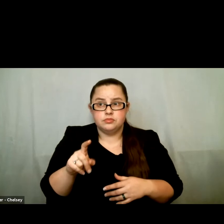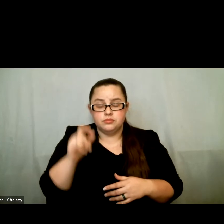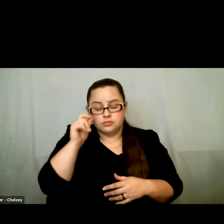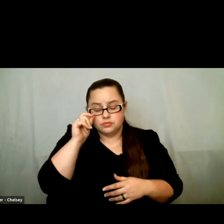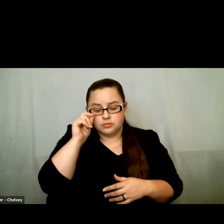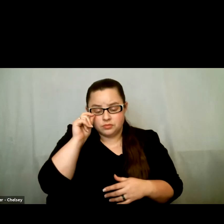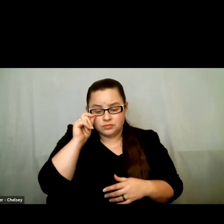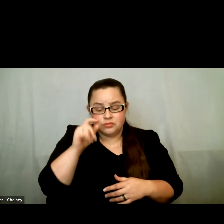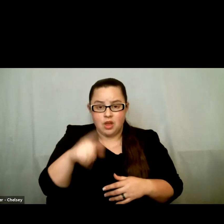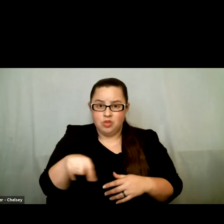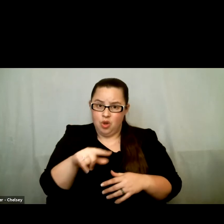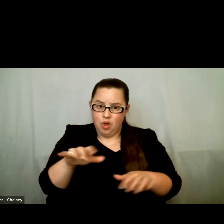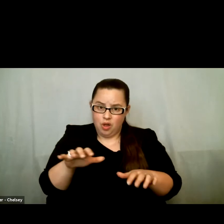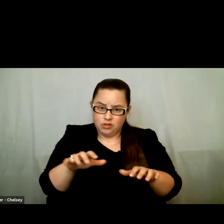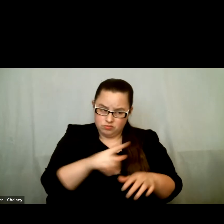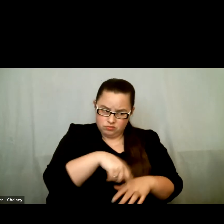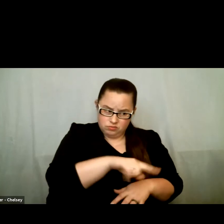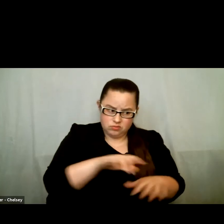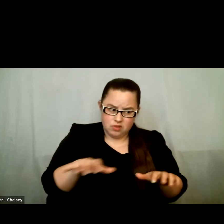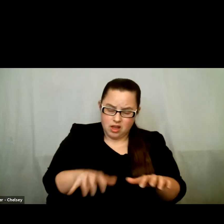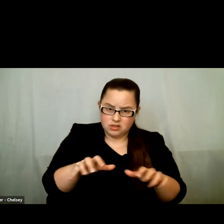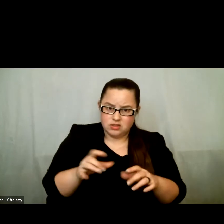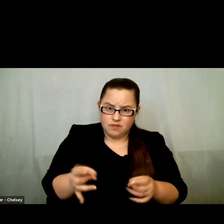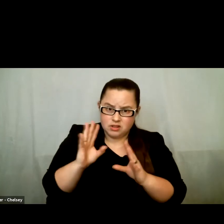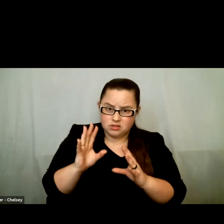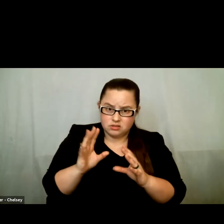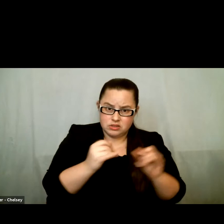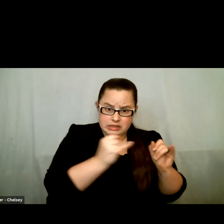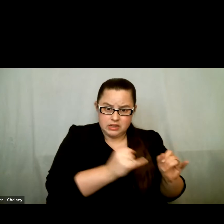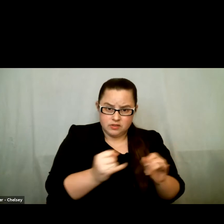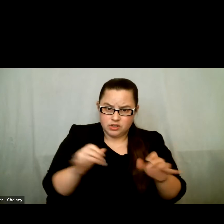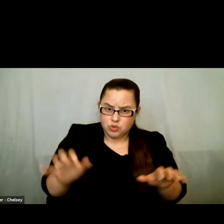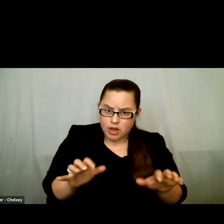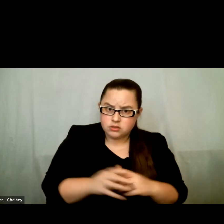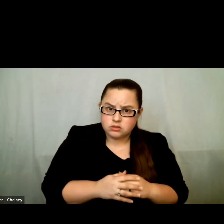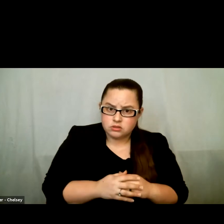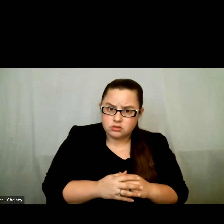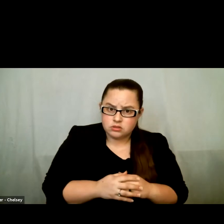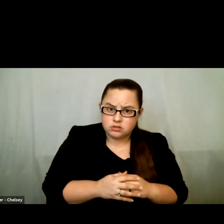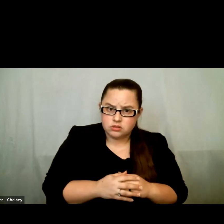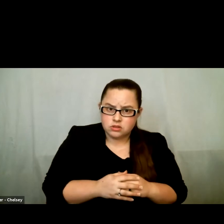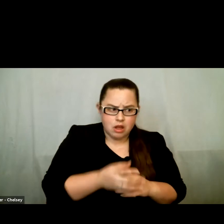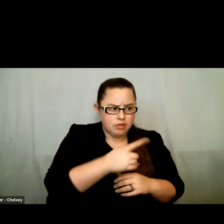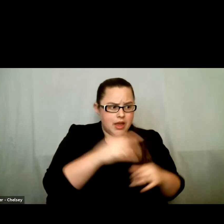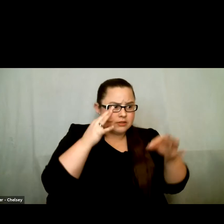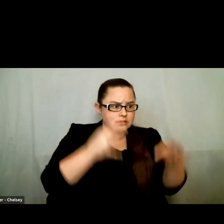of violence individual acts? The people that decide on their own